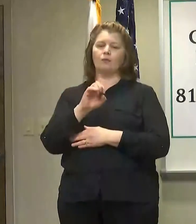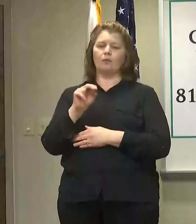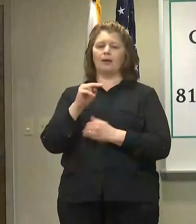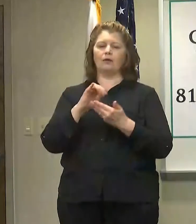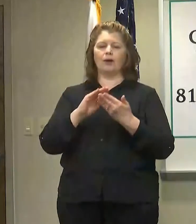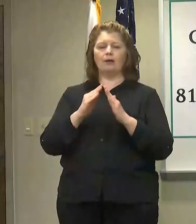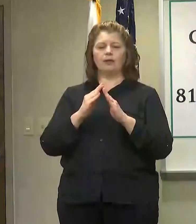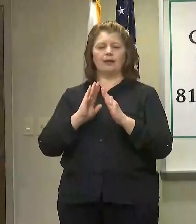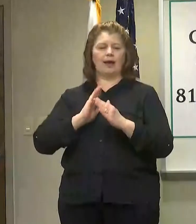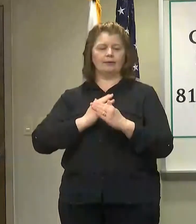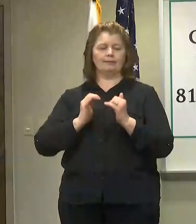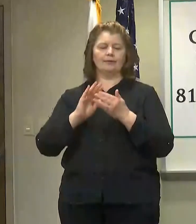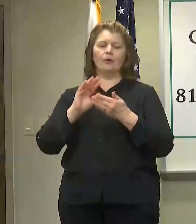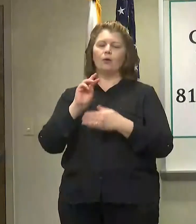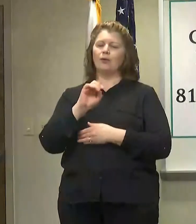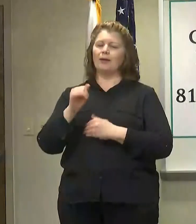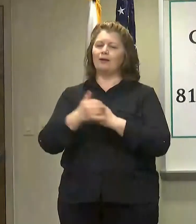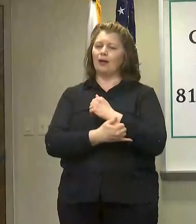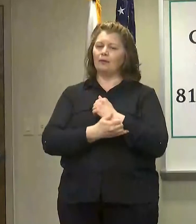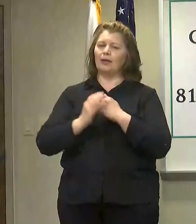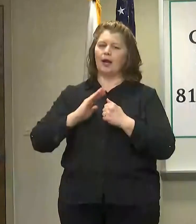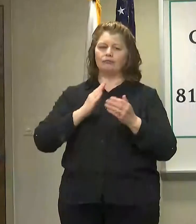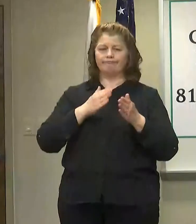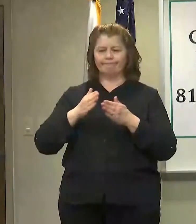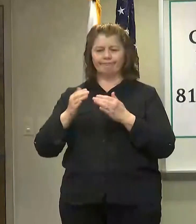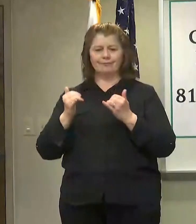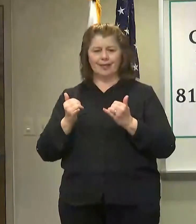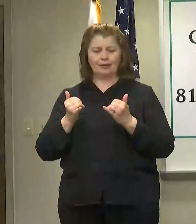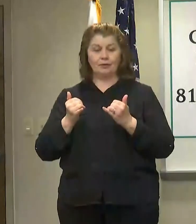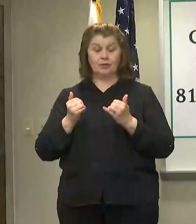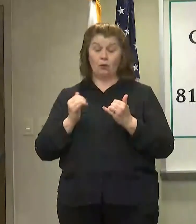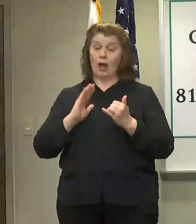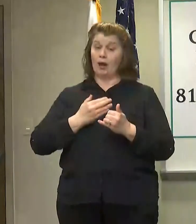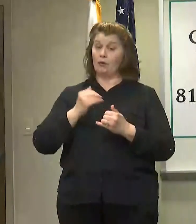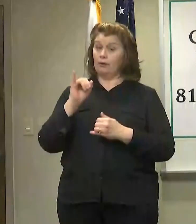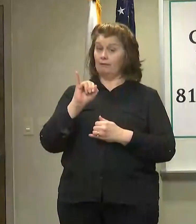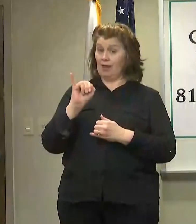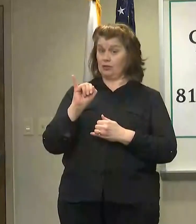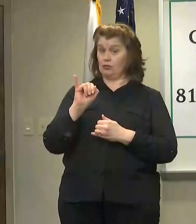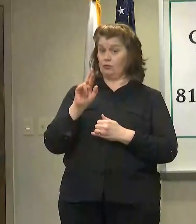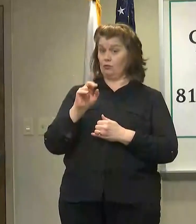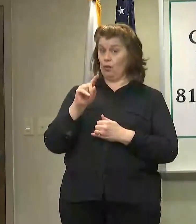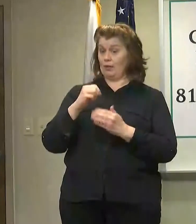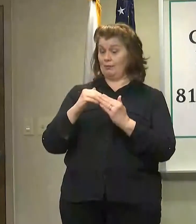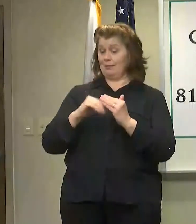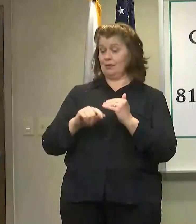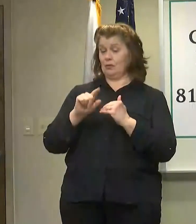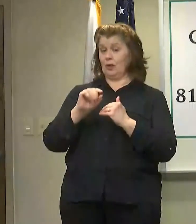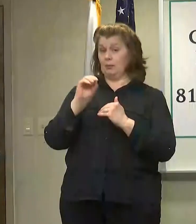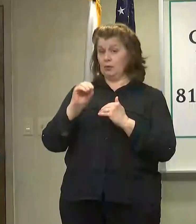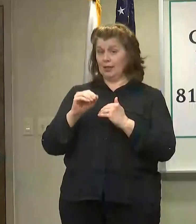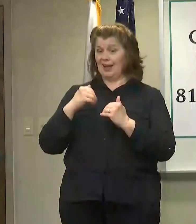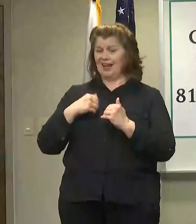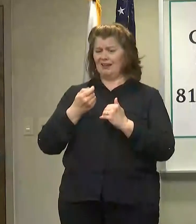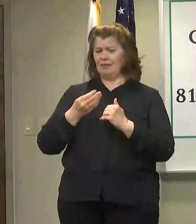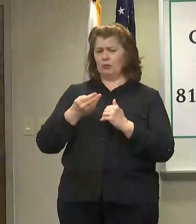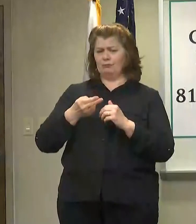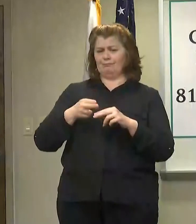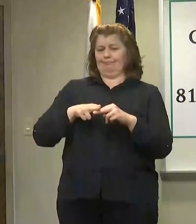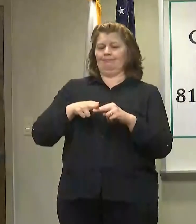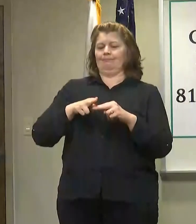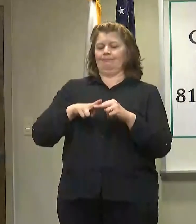think the community has done a lot of work around this. We've kept our infection rate below 20%. We've had a few little blips that we probably need to